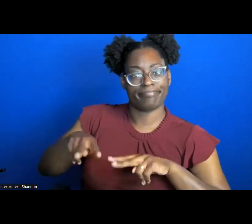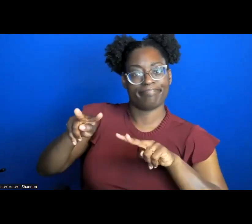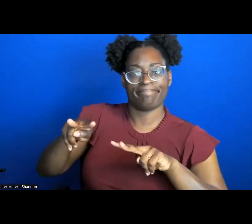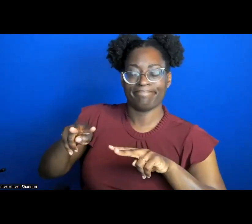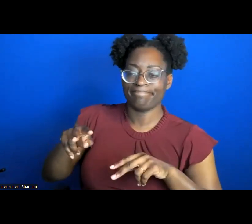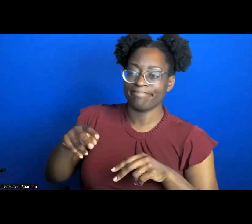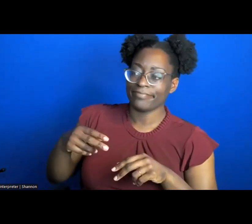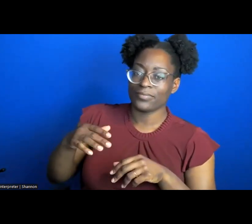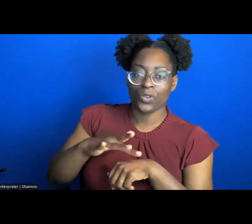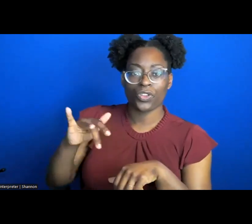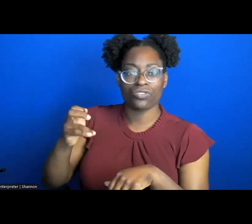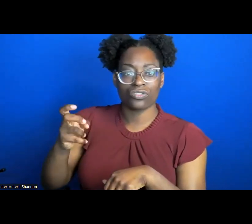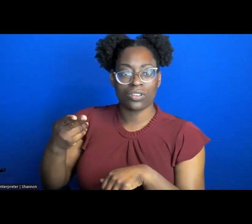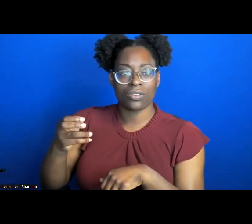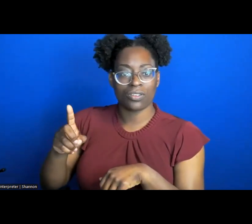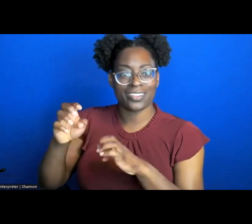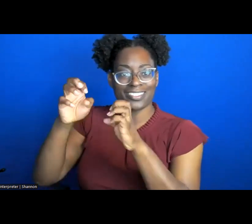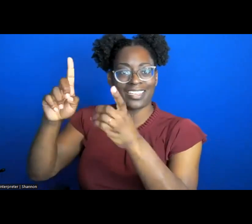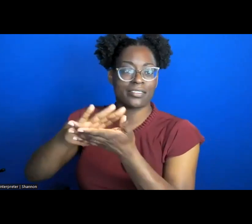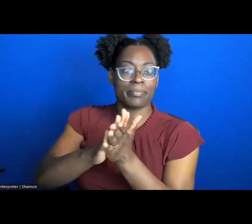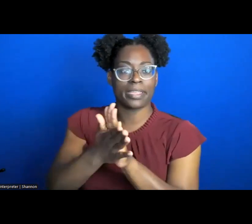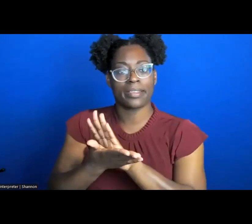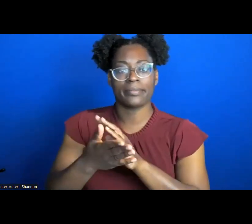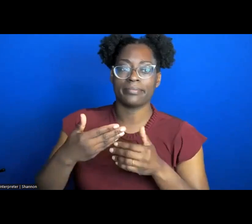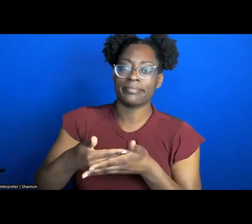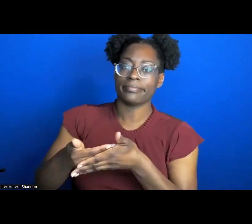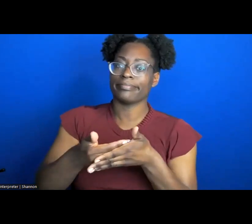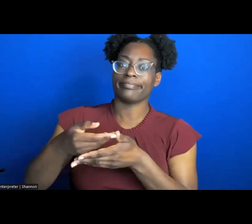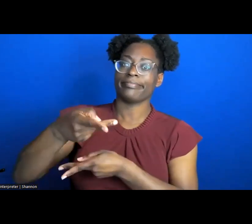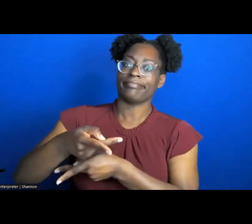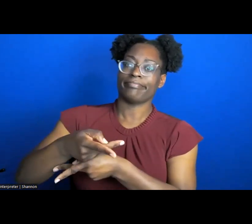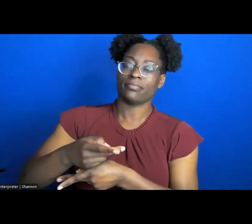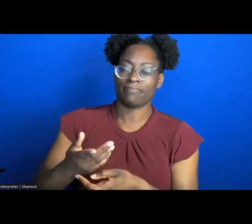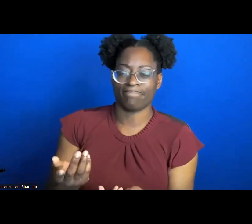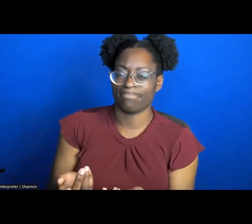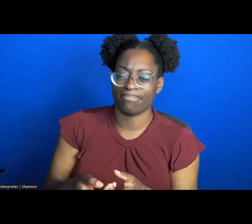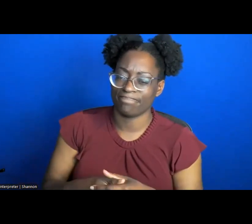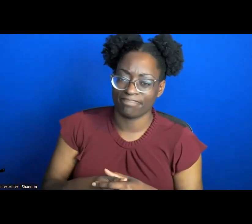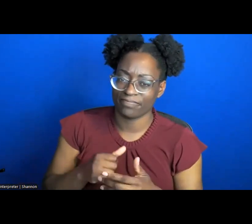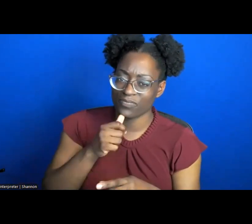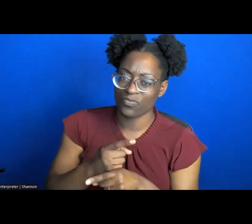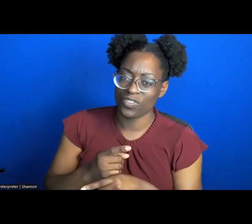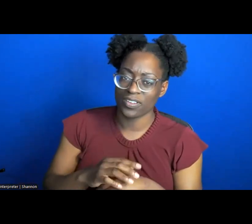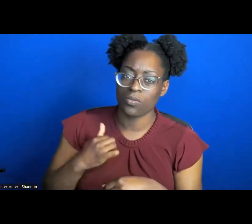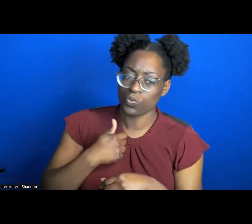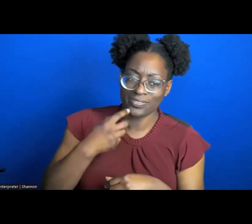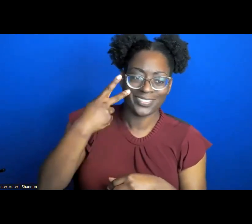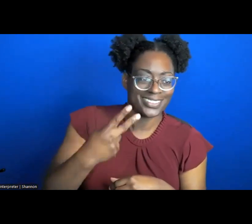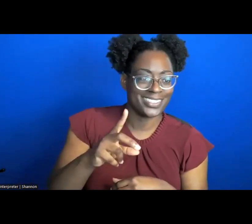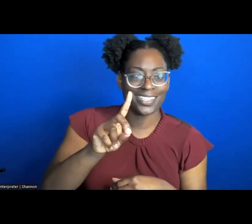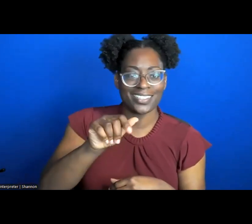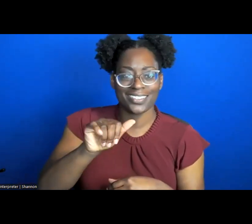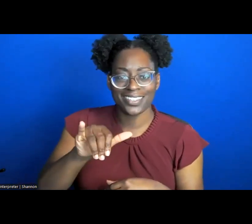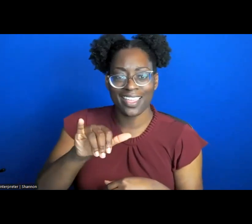organization adopted a North Star, and we said, we envision a future in which all caregivers feel valued. And we have set into